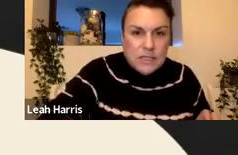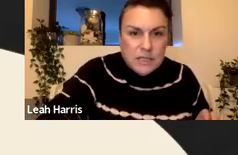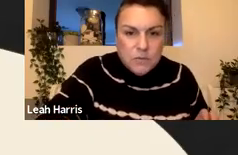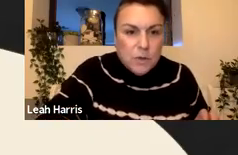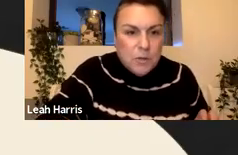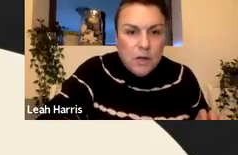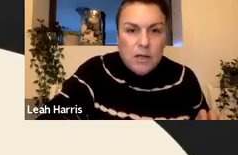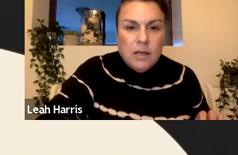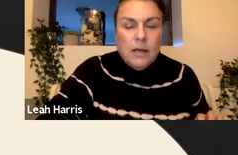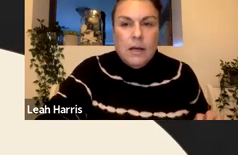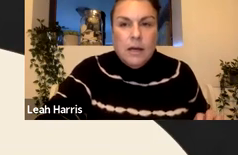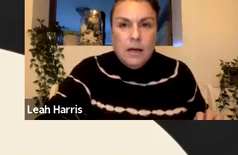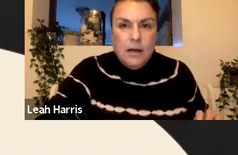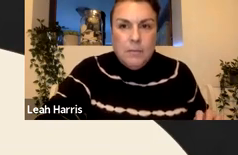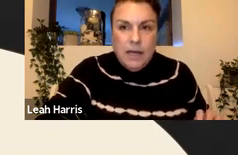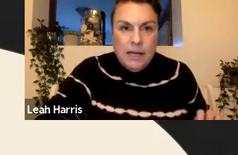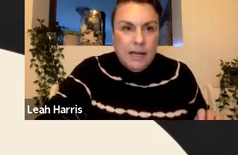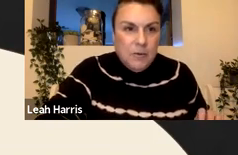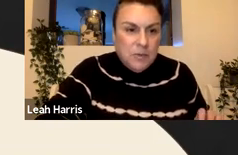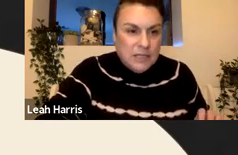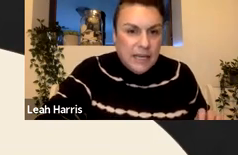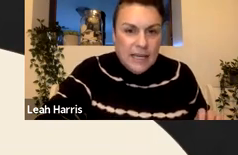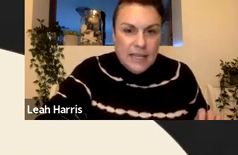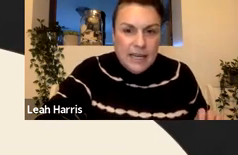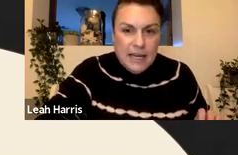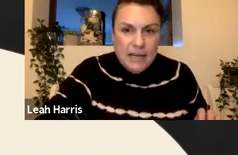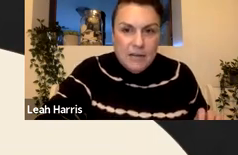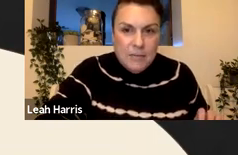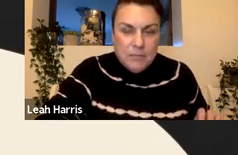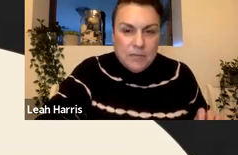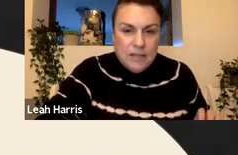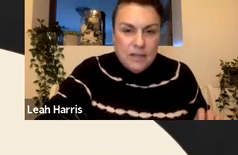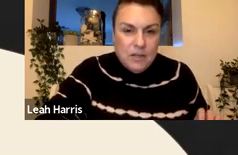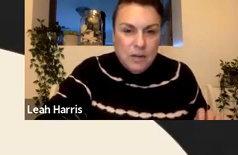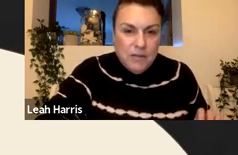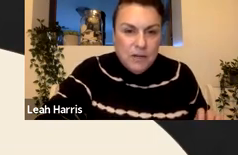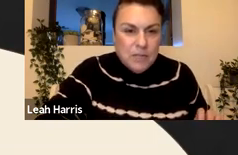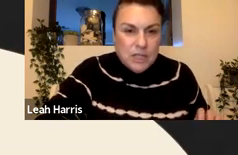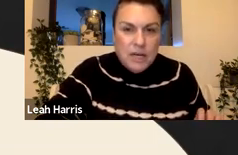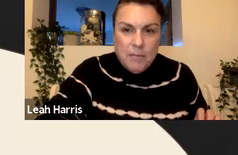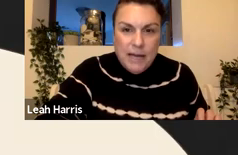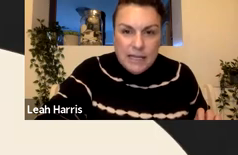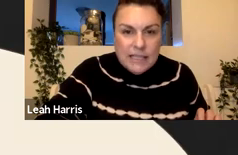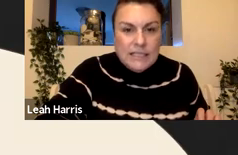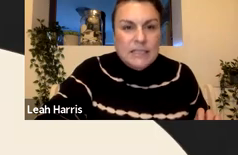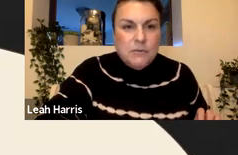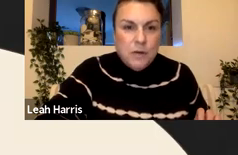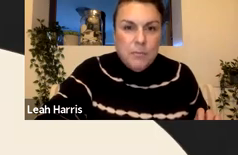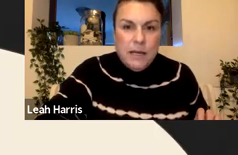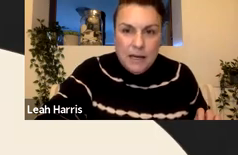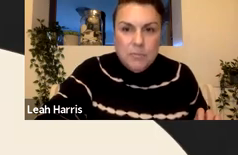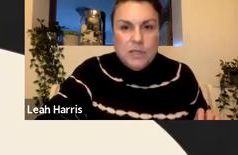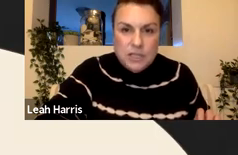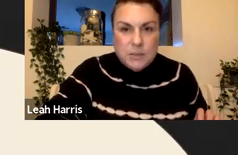resources for you all um and i will say that um you know i very much come at this